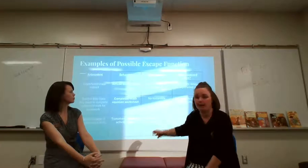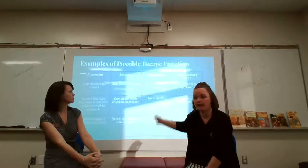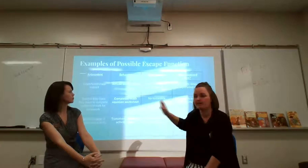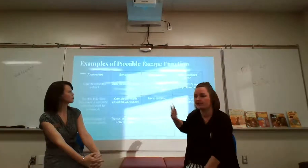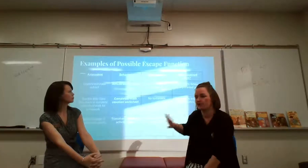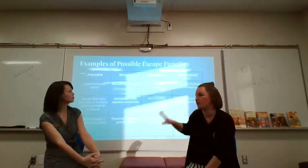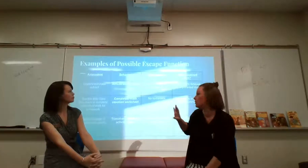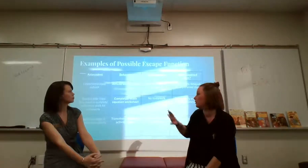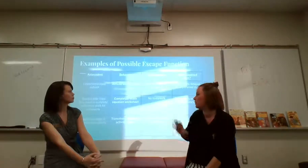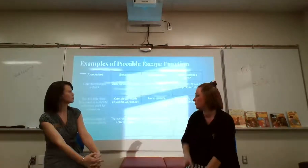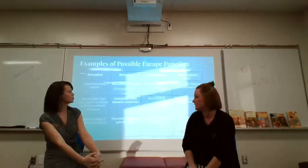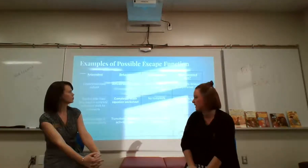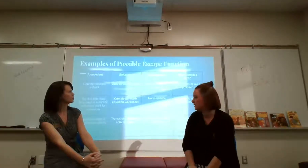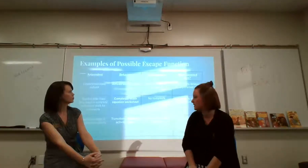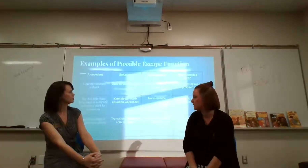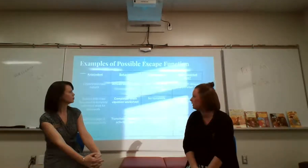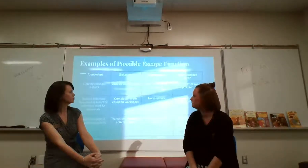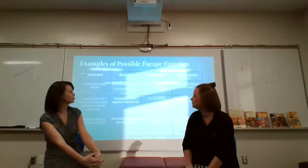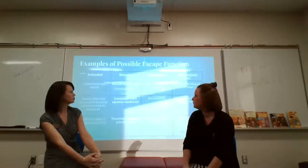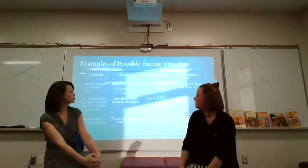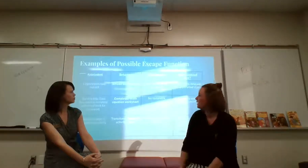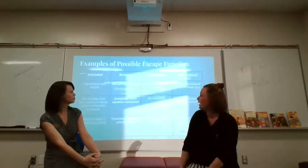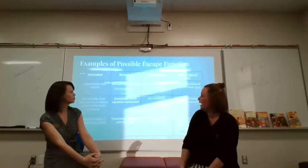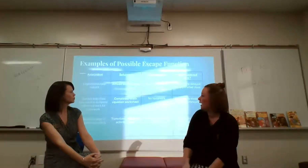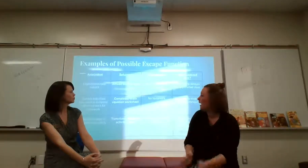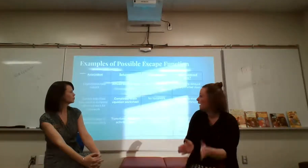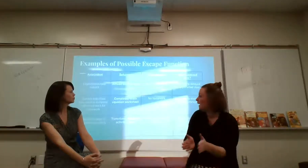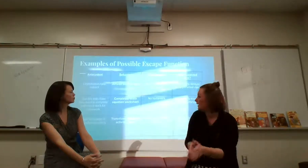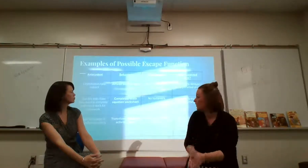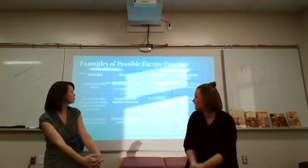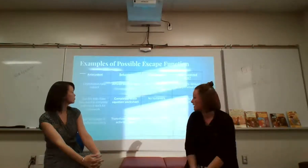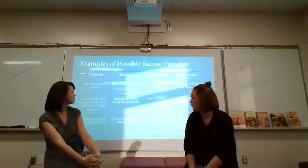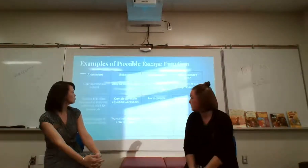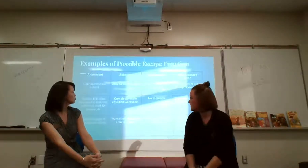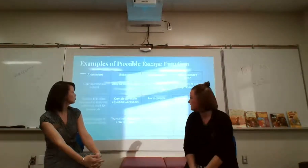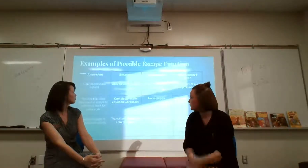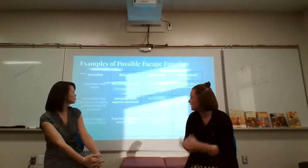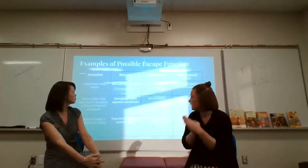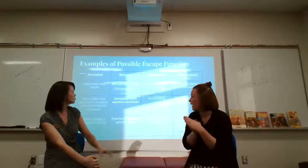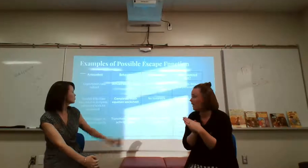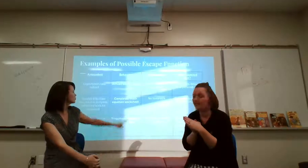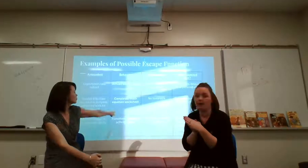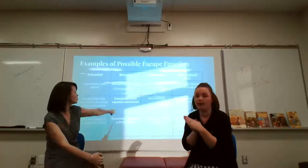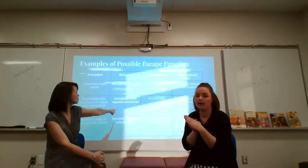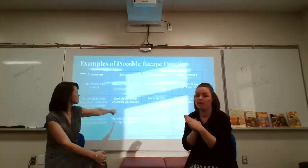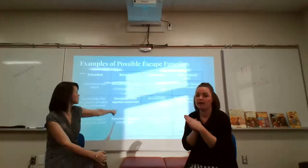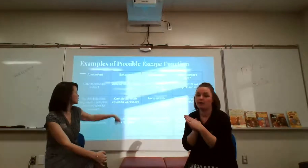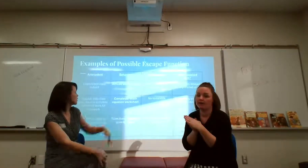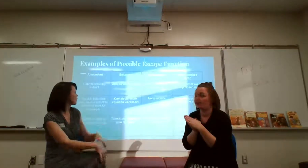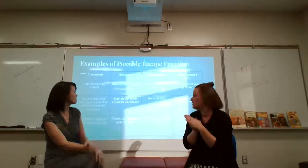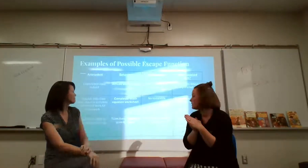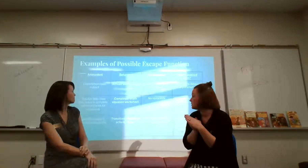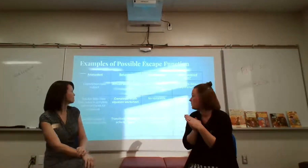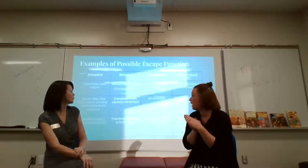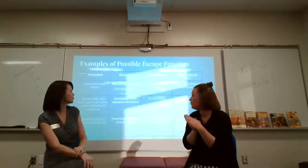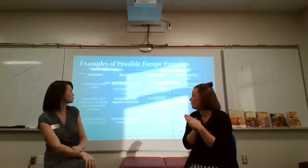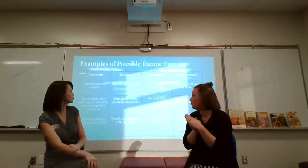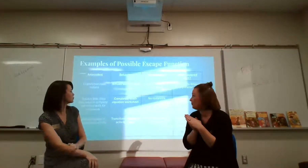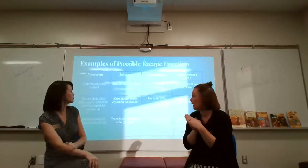repetitive situation that we need to be taking care of. Another example is completing math work equations. So that would be your